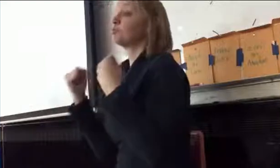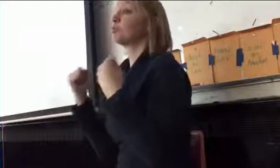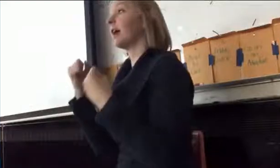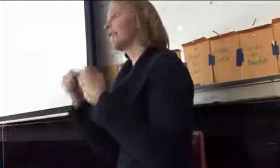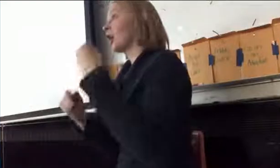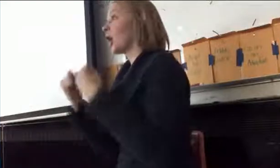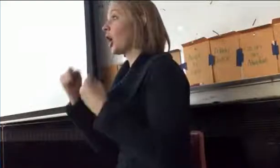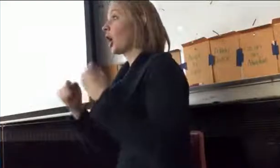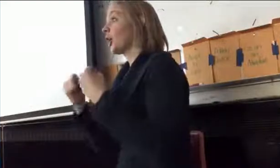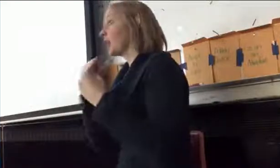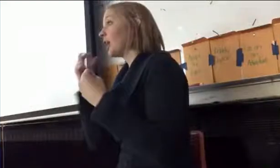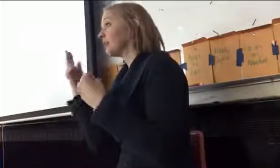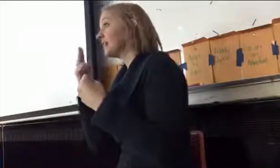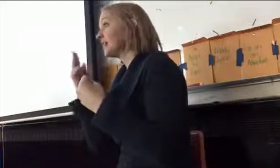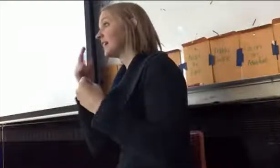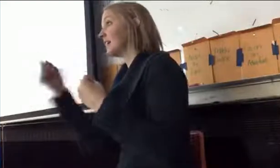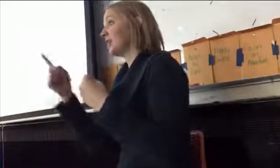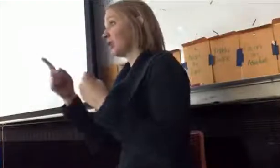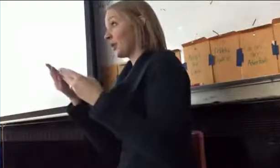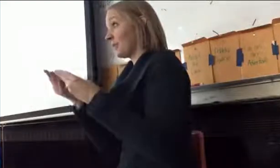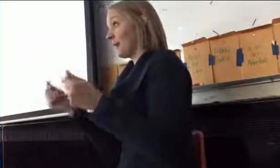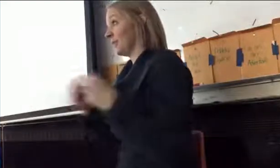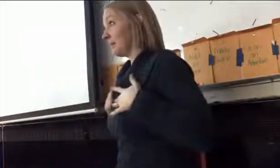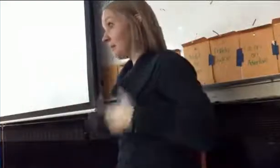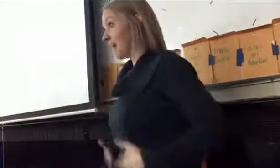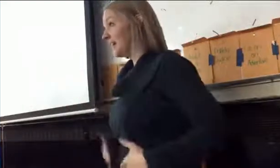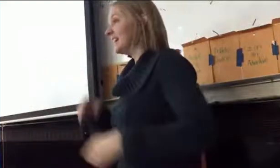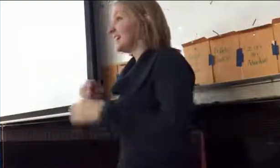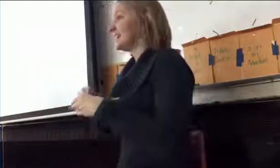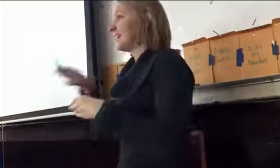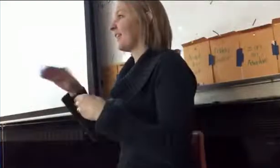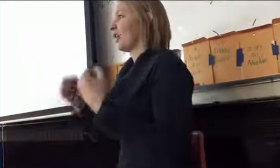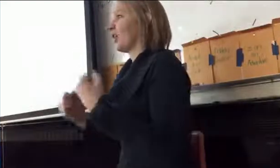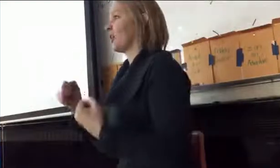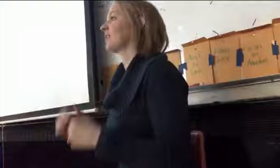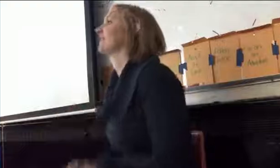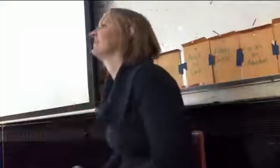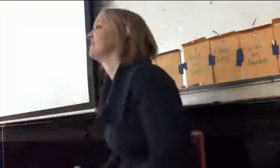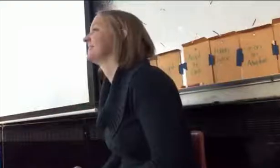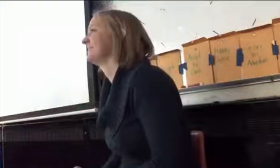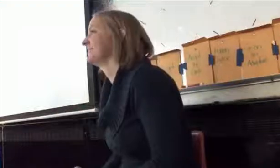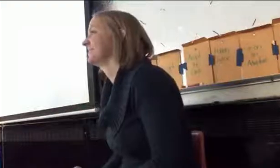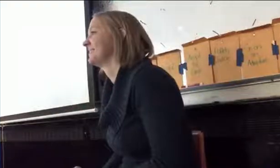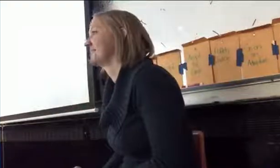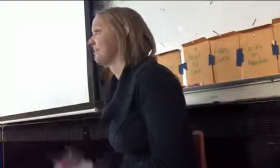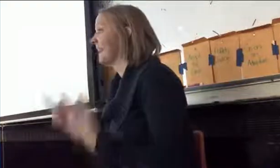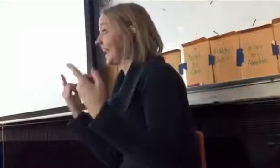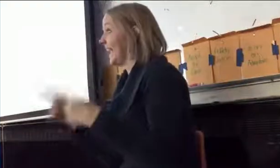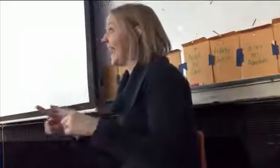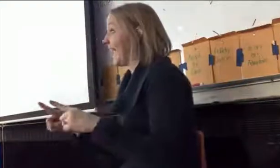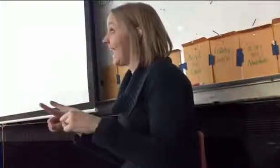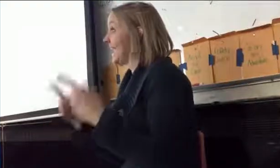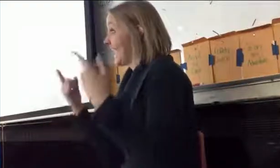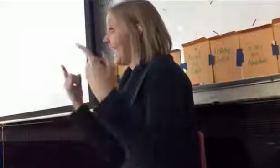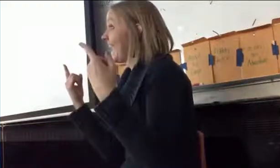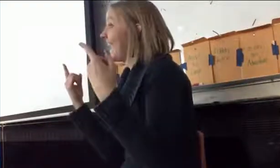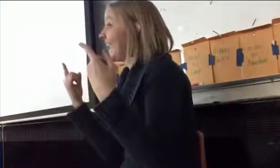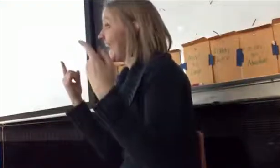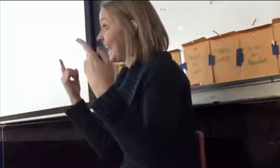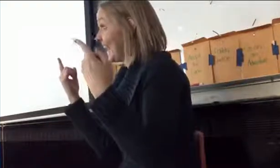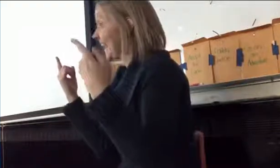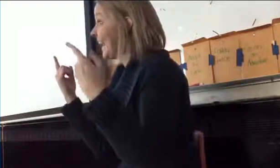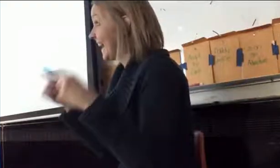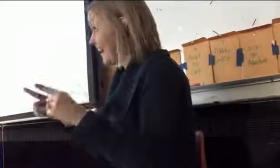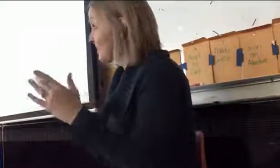T, not realizing that your melted body parts are all up in that steel. Okay? Happen more often than you would think, to be 100%